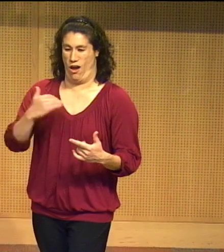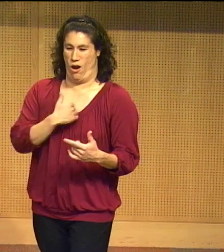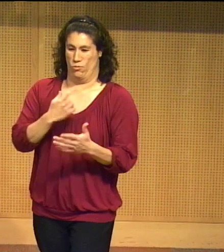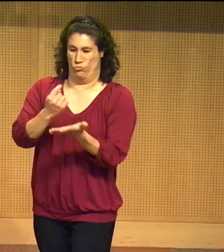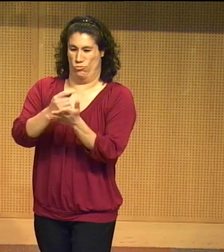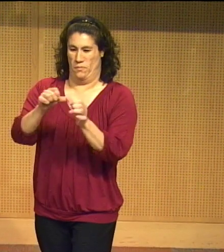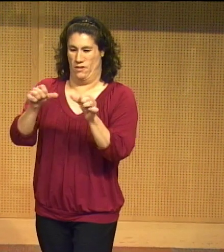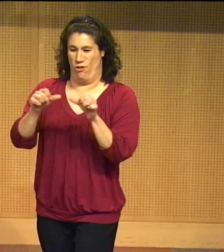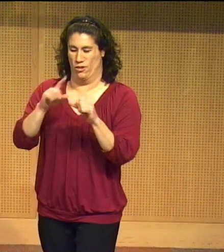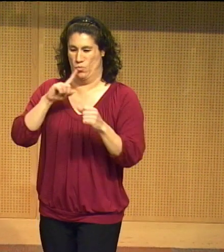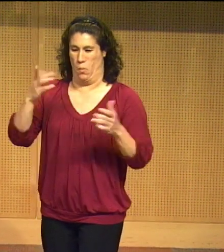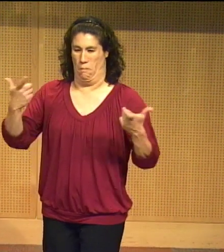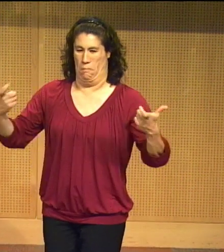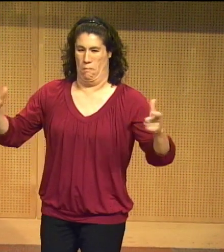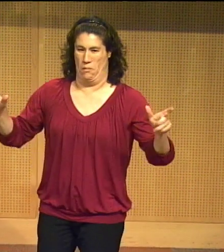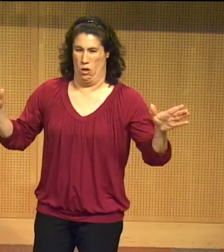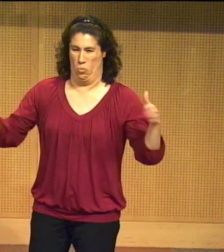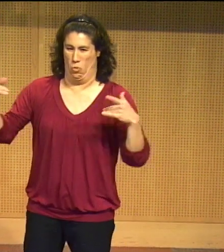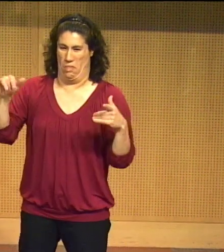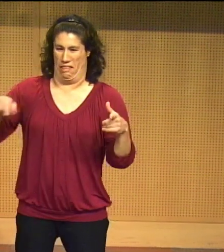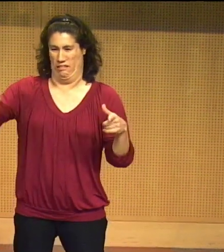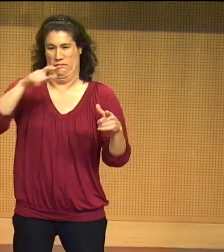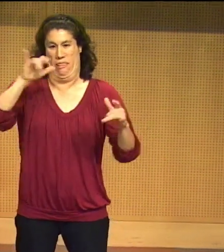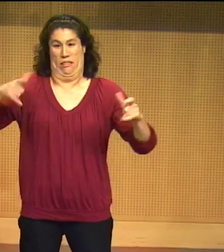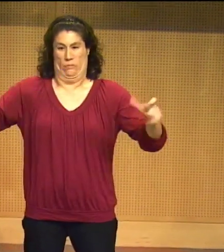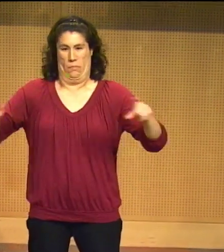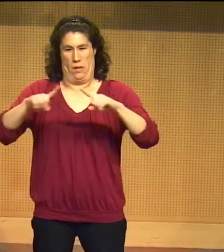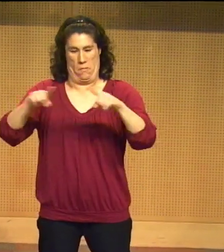In the treatment area, it's a large room, not as large as this room, but it's a very